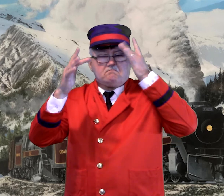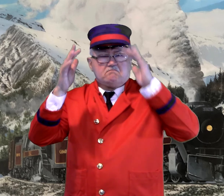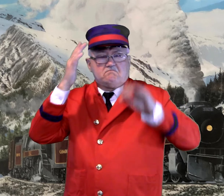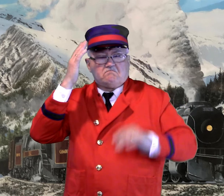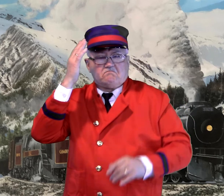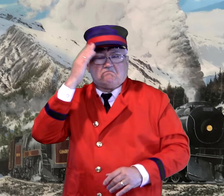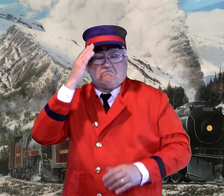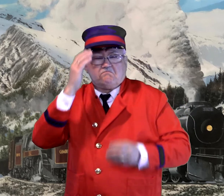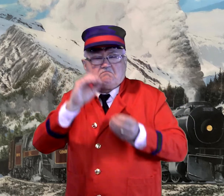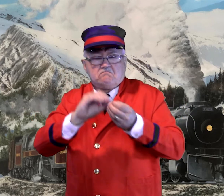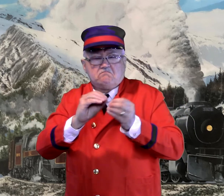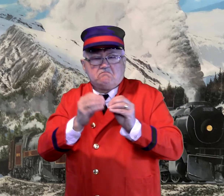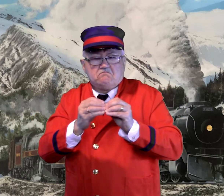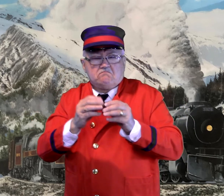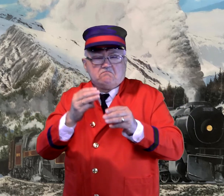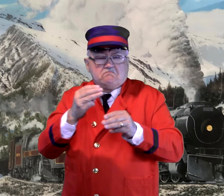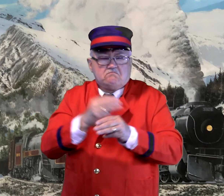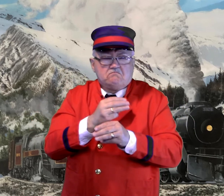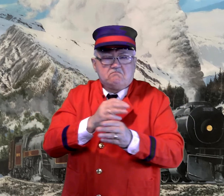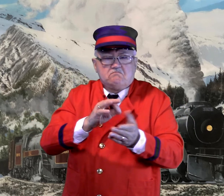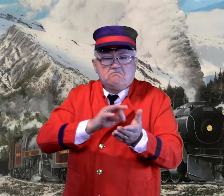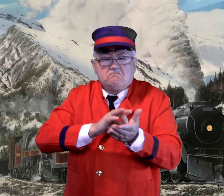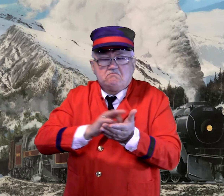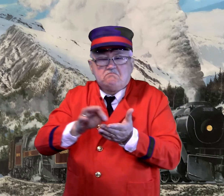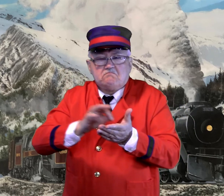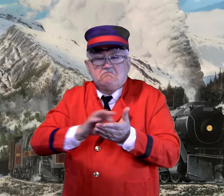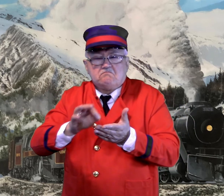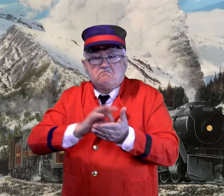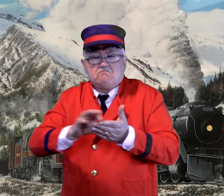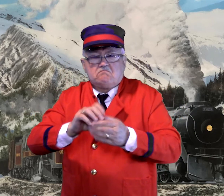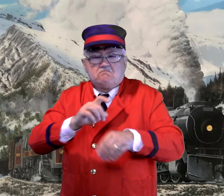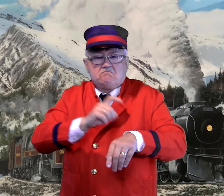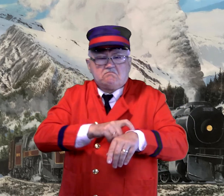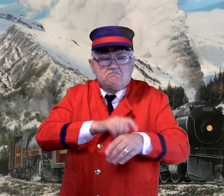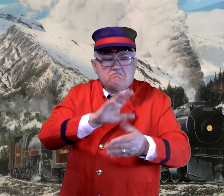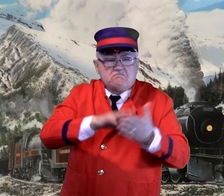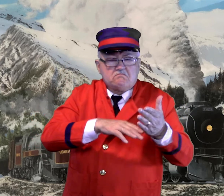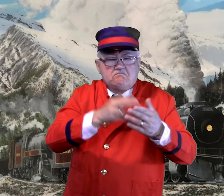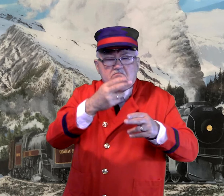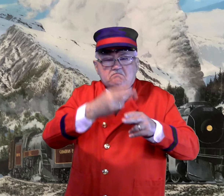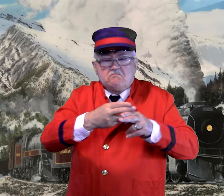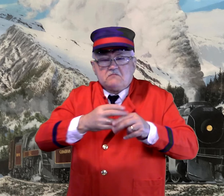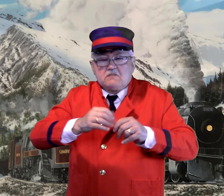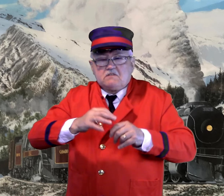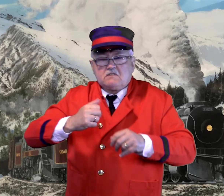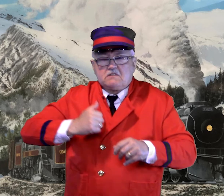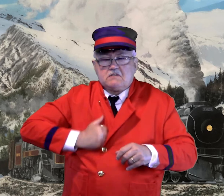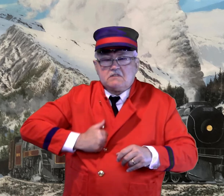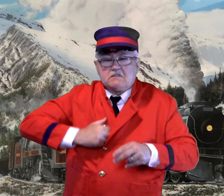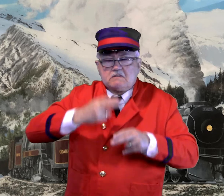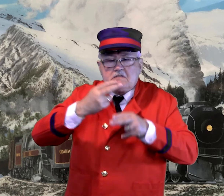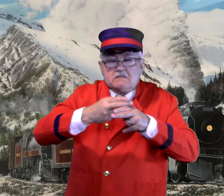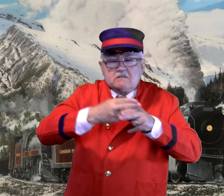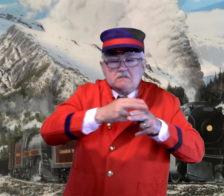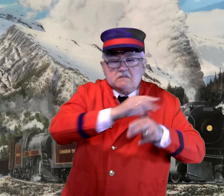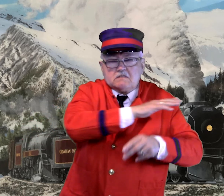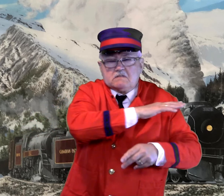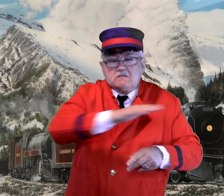in intelligence over that time frame. They acquired their math and numeracy skills. They learned the names of